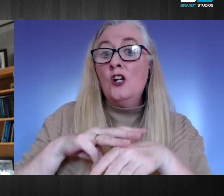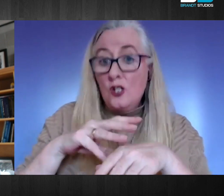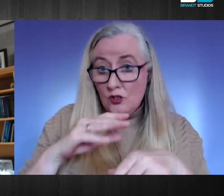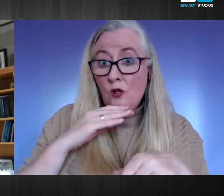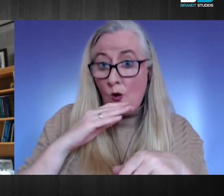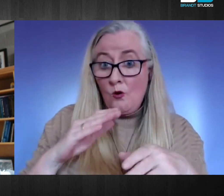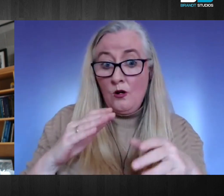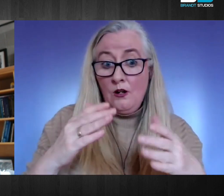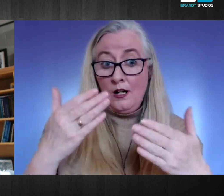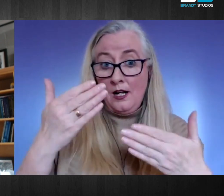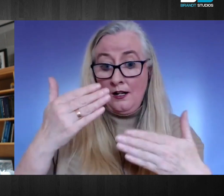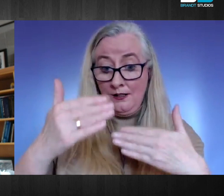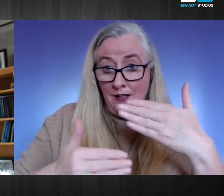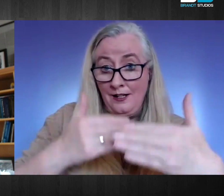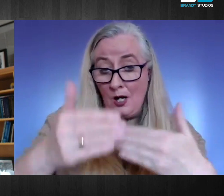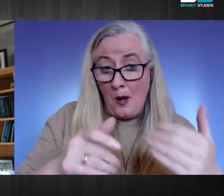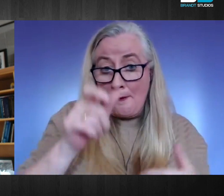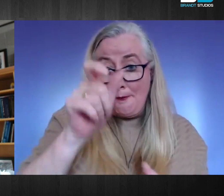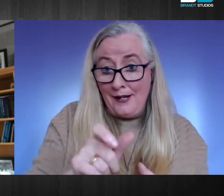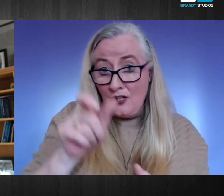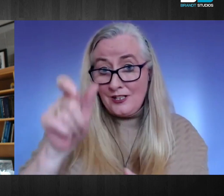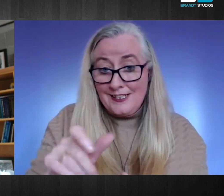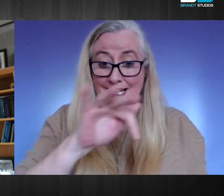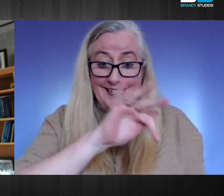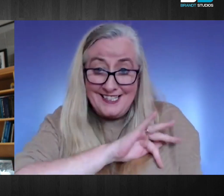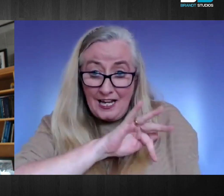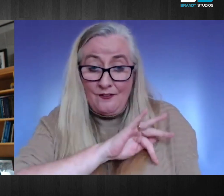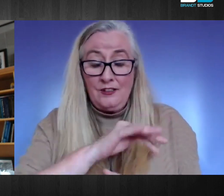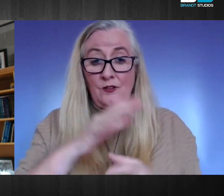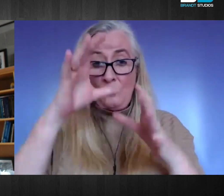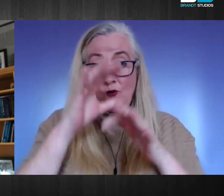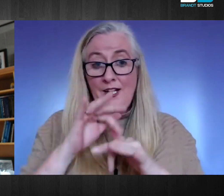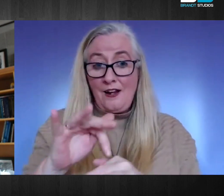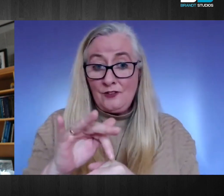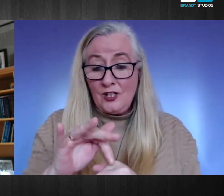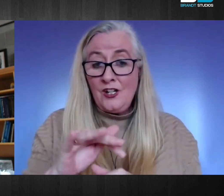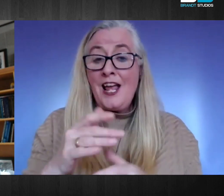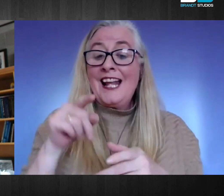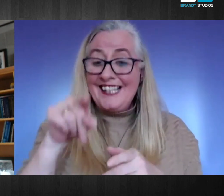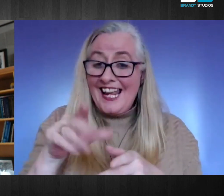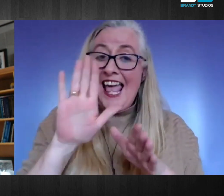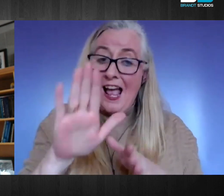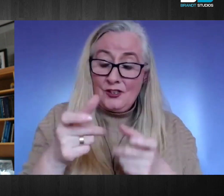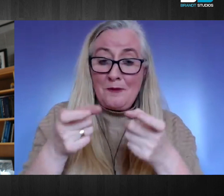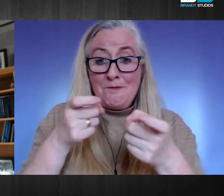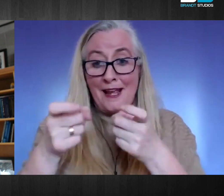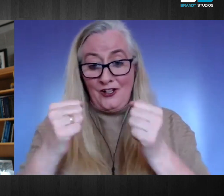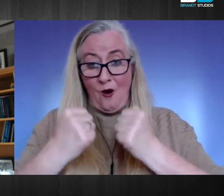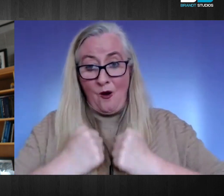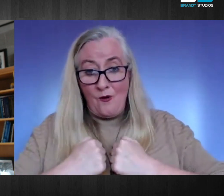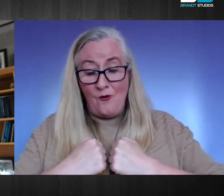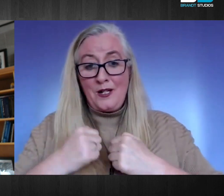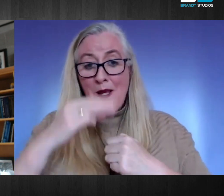down to patients and their own self-management, including their managing their mental health. As you mentioned in